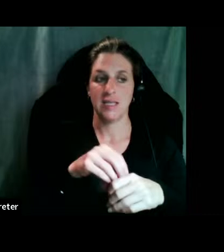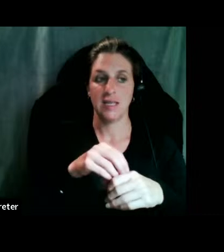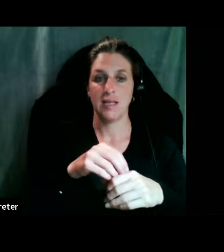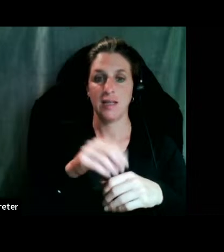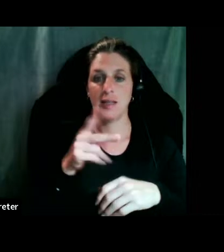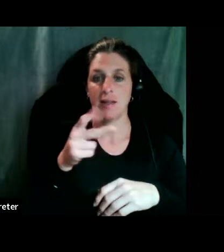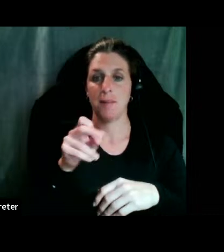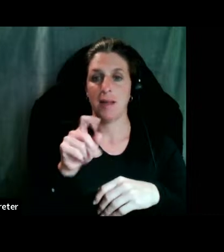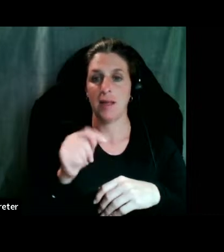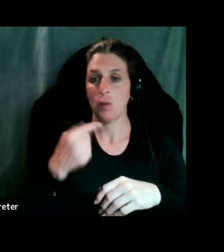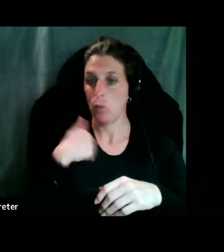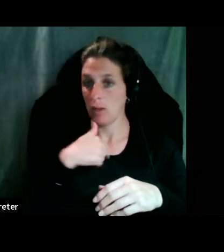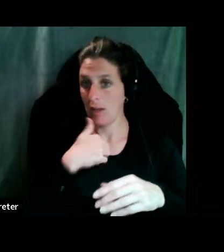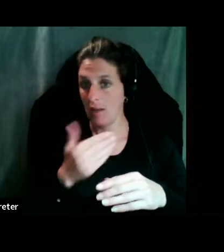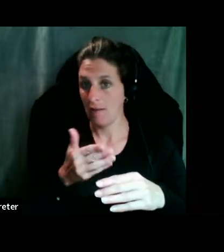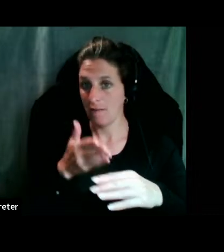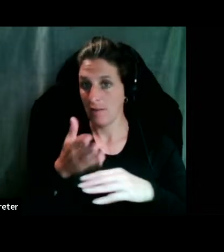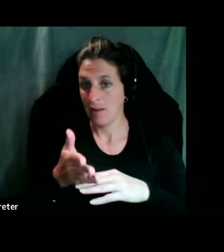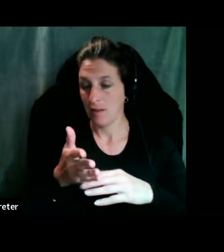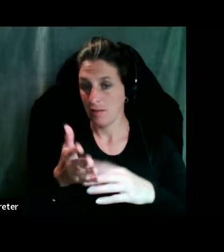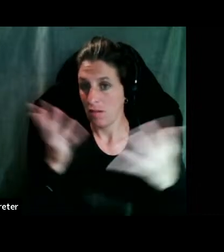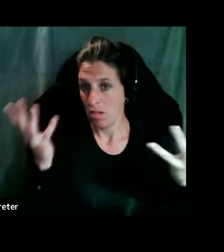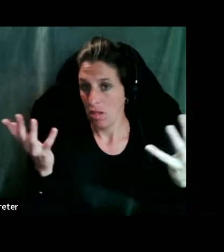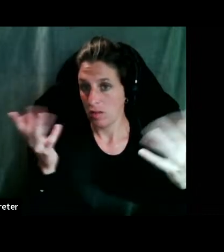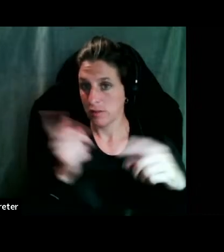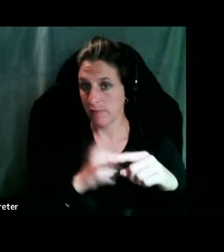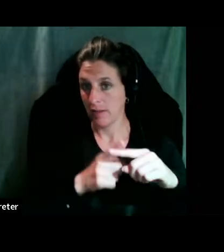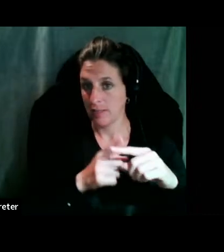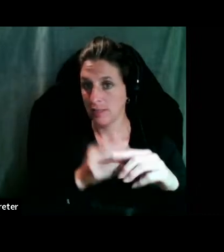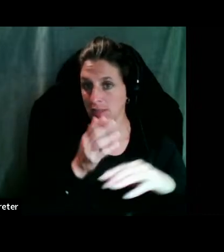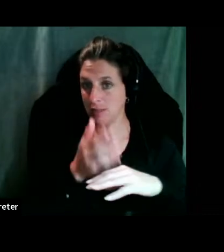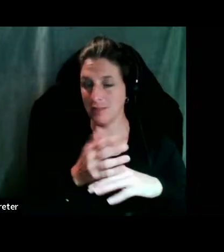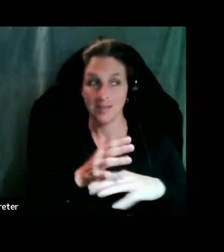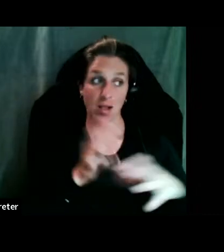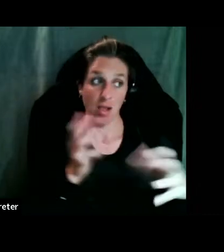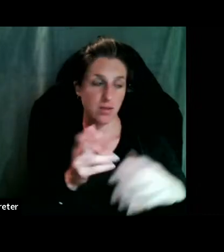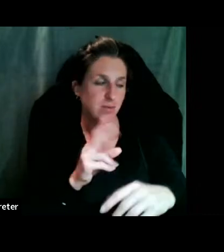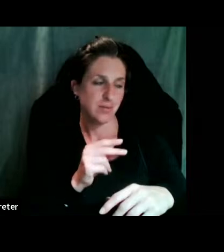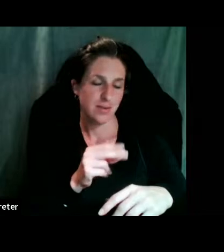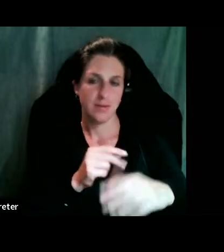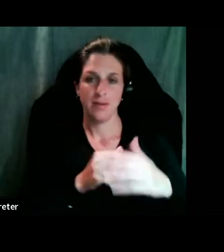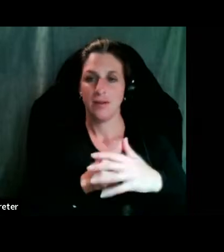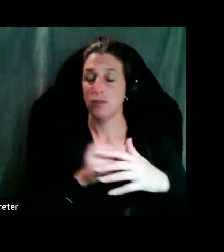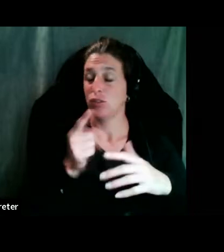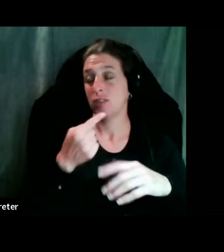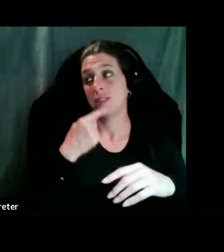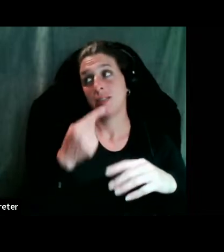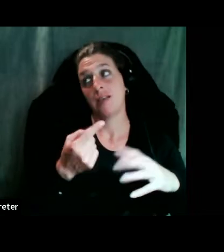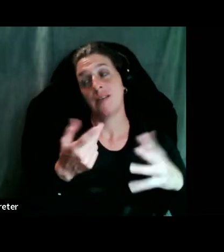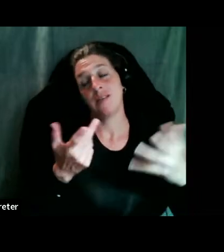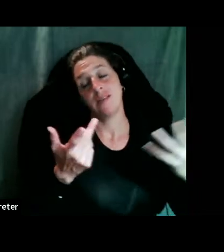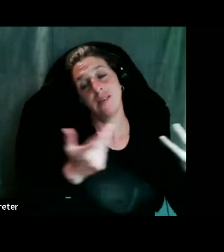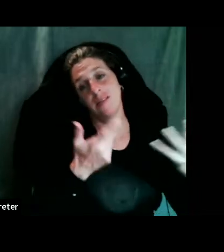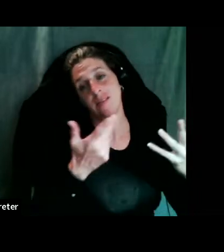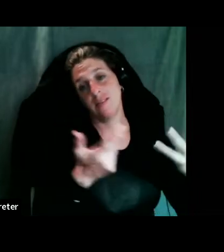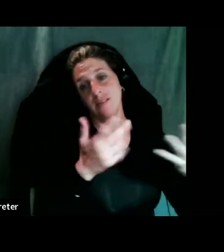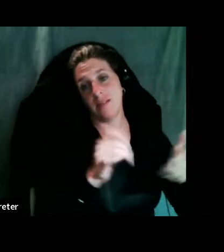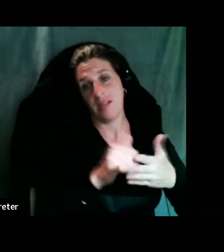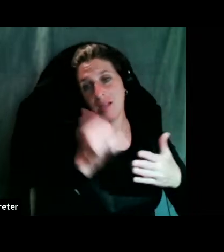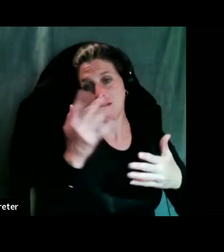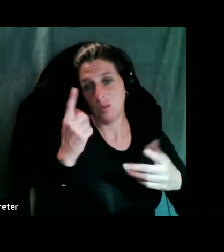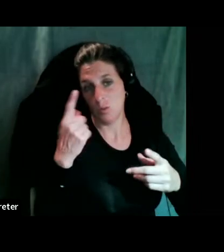excess? Like lots excess? No. Just saying, this is that's what this is